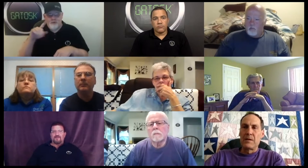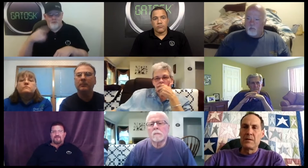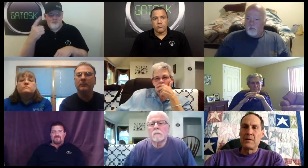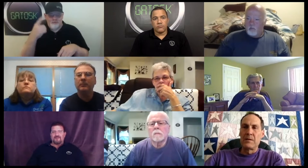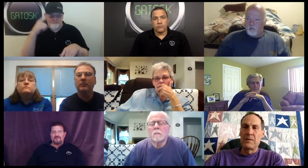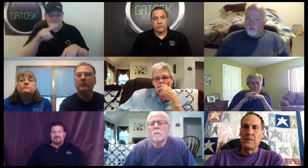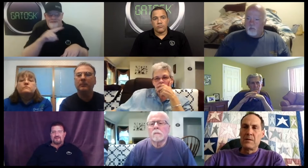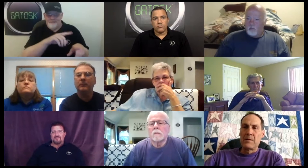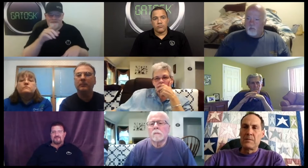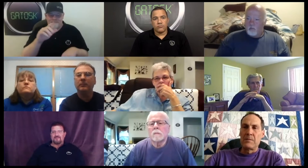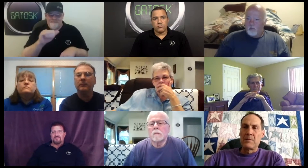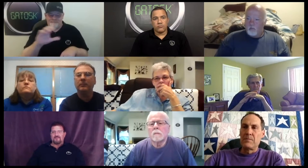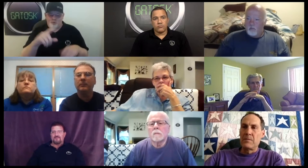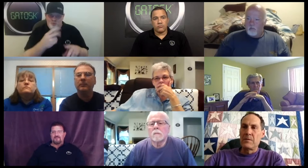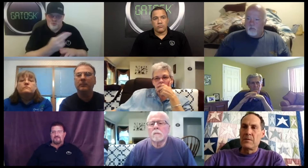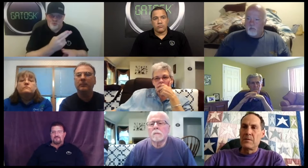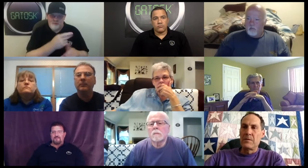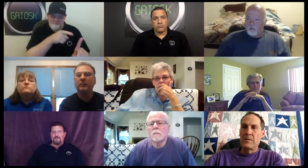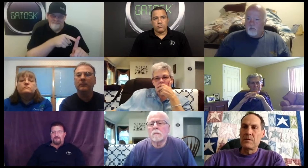So the advertising credits is only for the